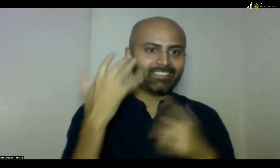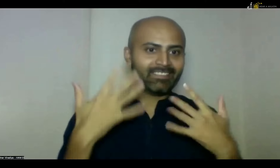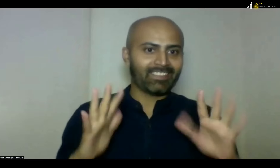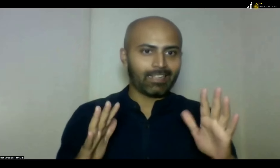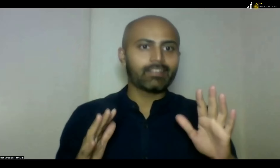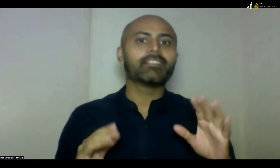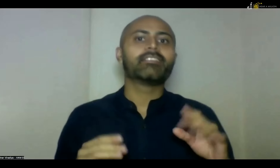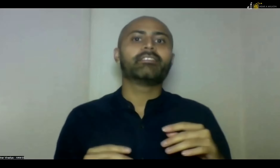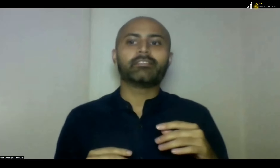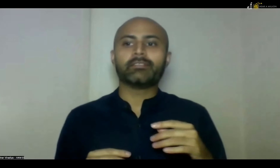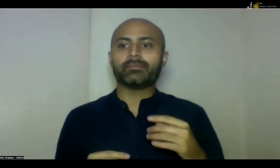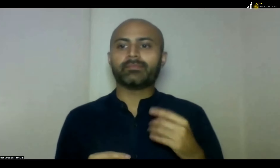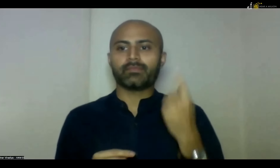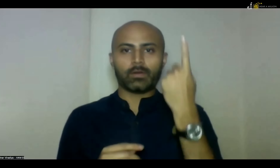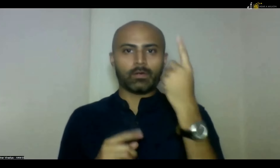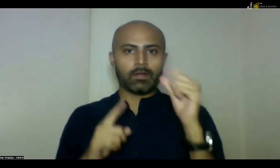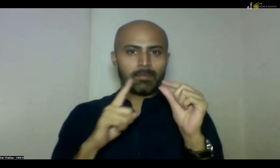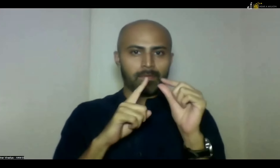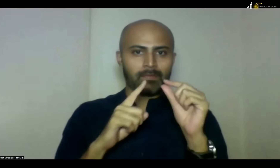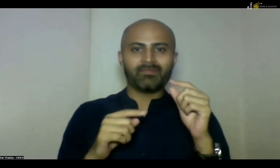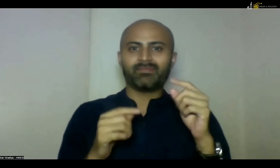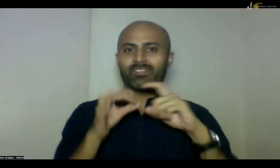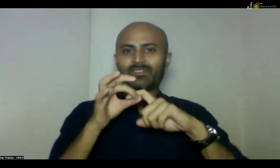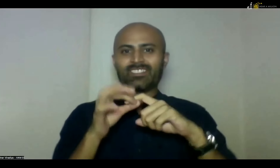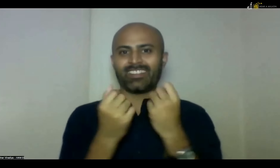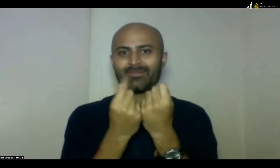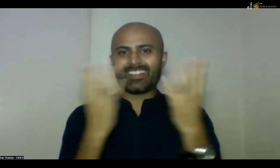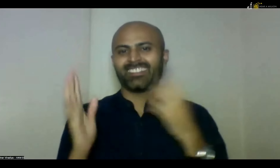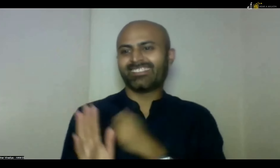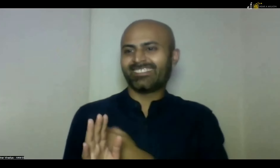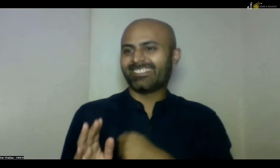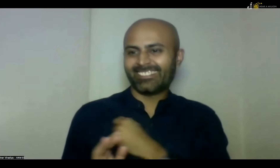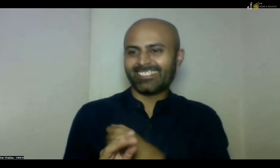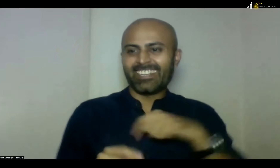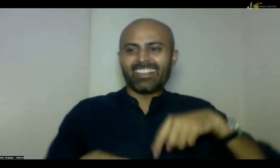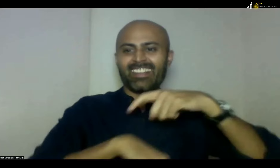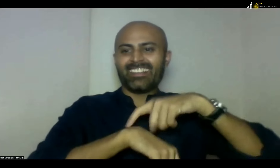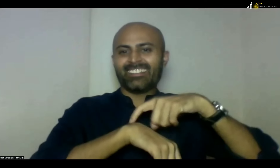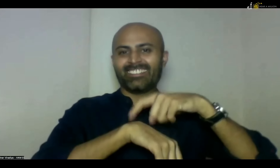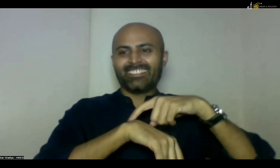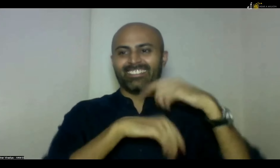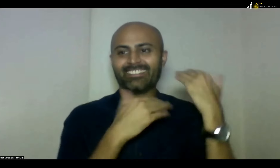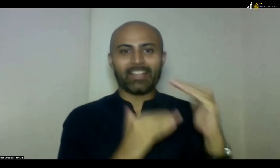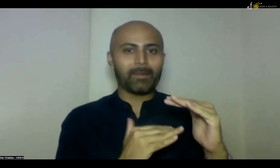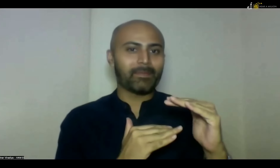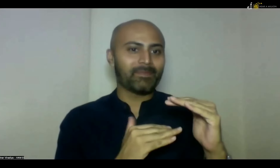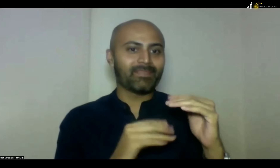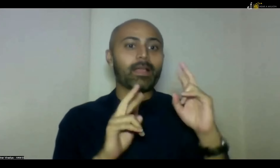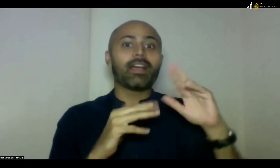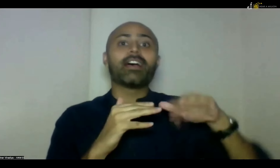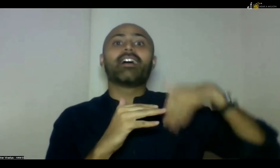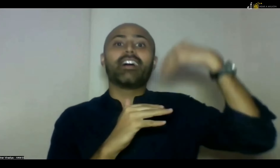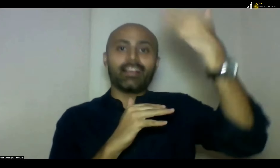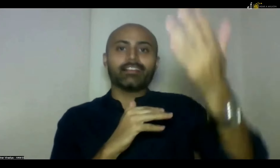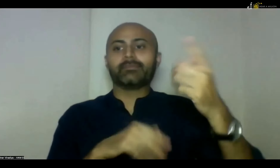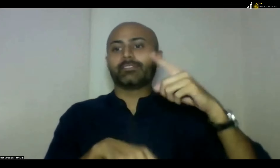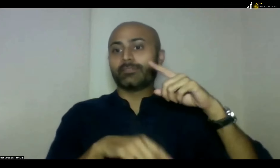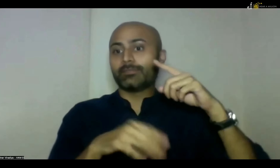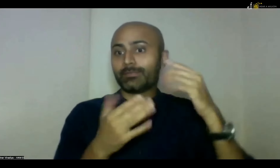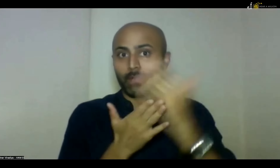Okay, so that was the last question. I know there are a lot of people who would like to ask a question, but